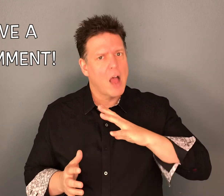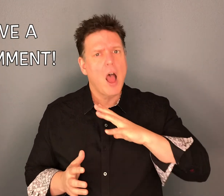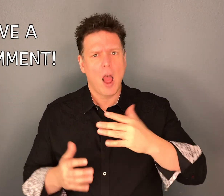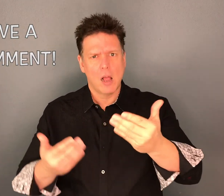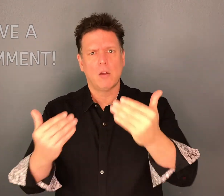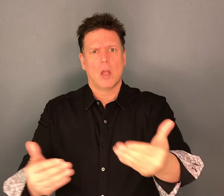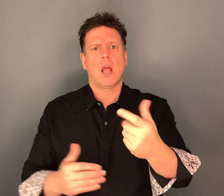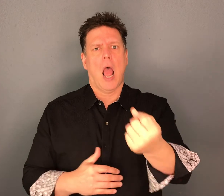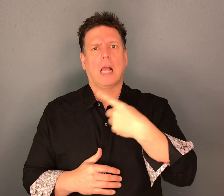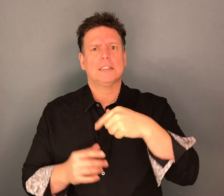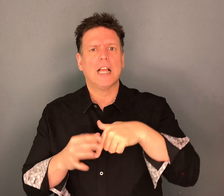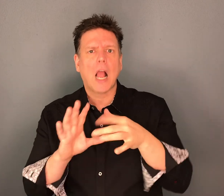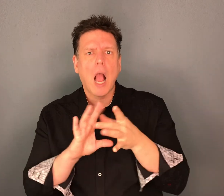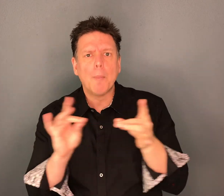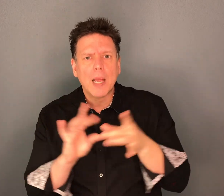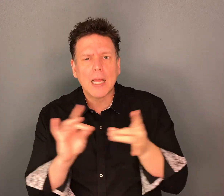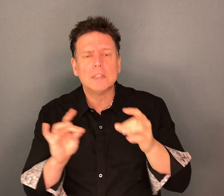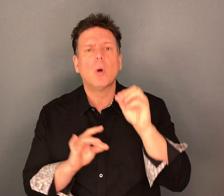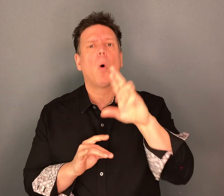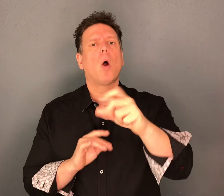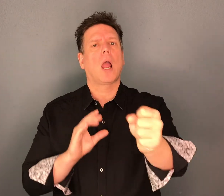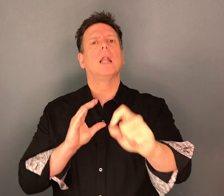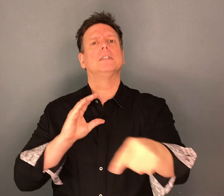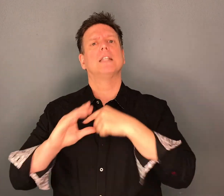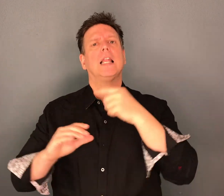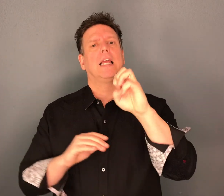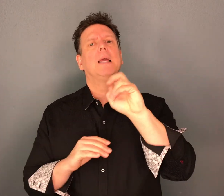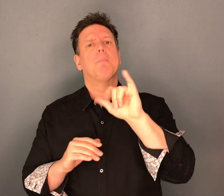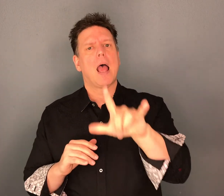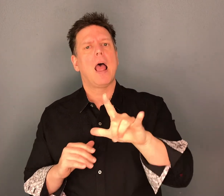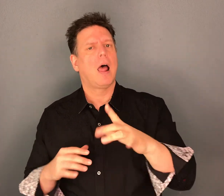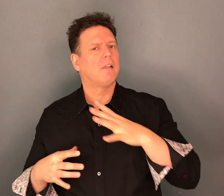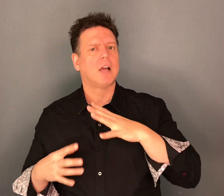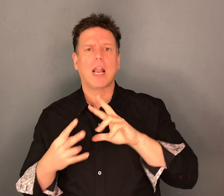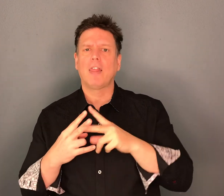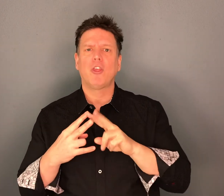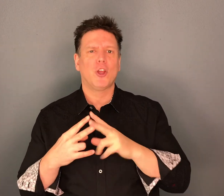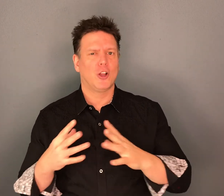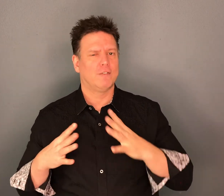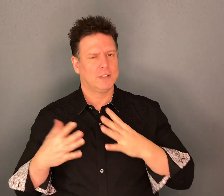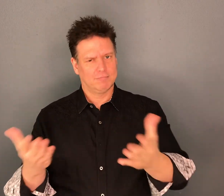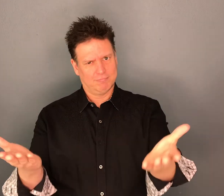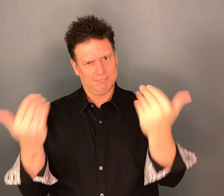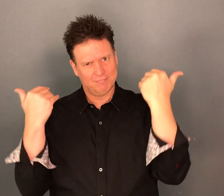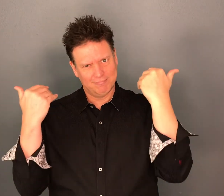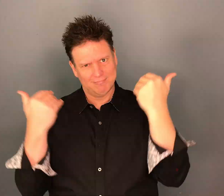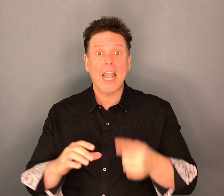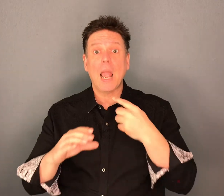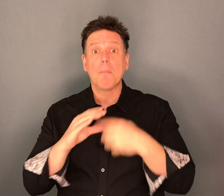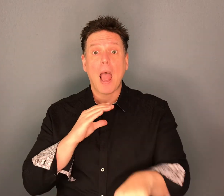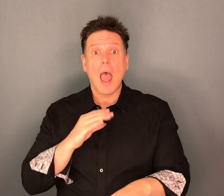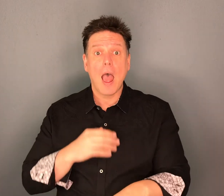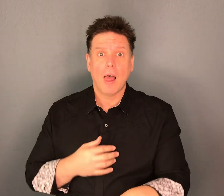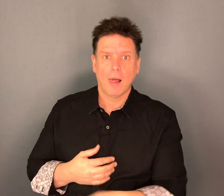if you're not sure how a sign works, ask me in the comments or send me an email. I welcome